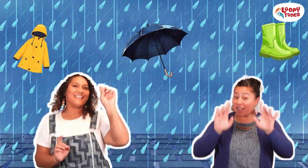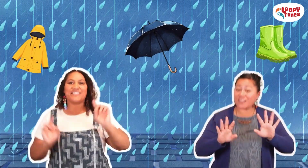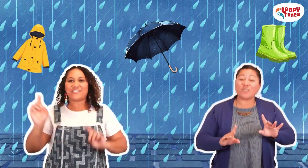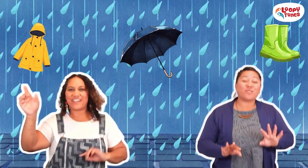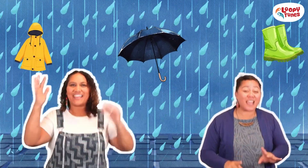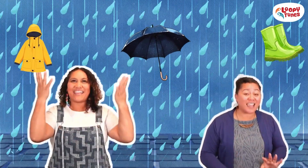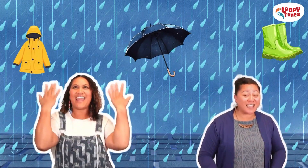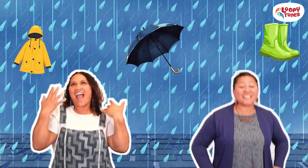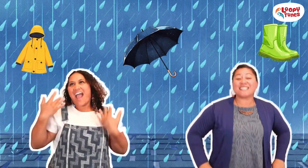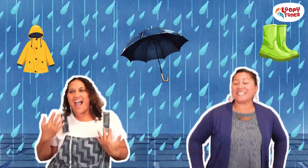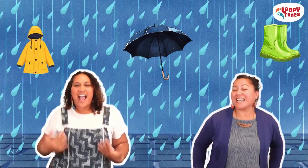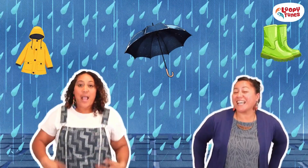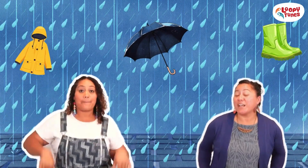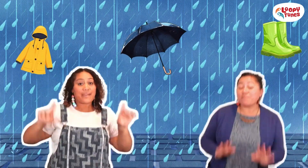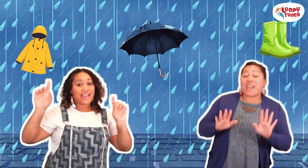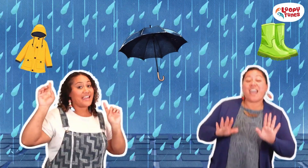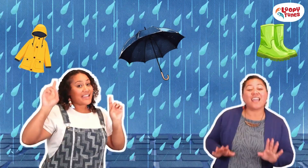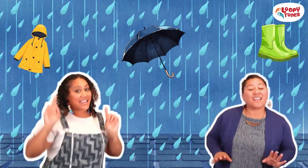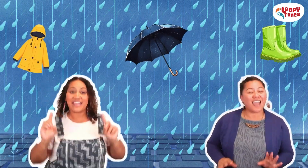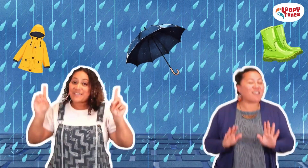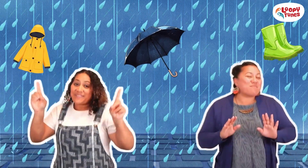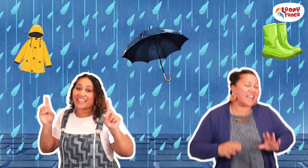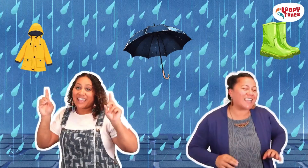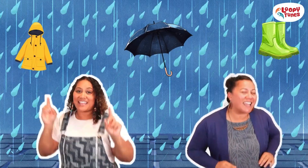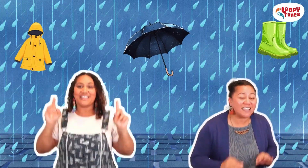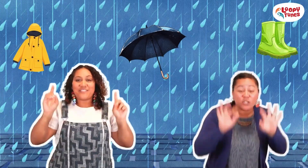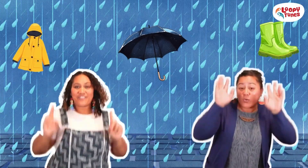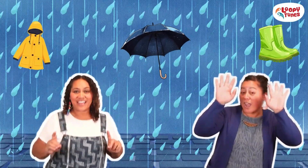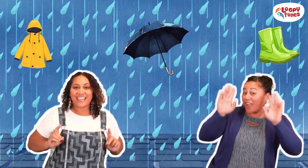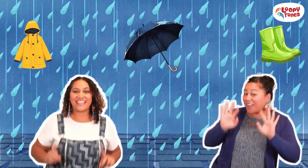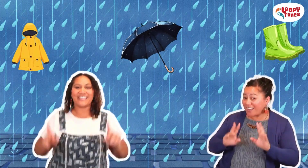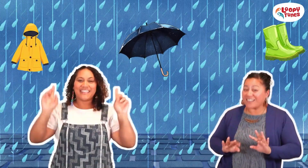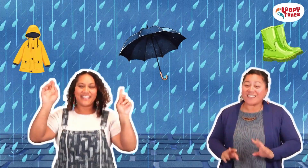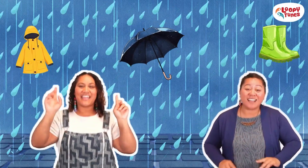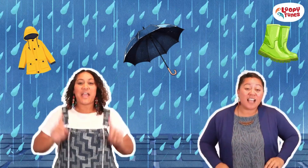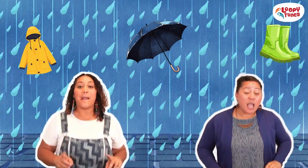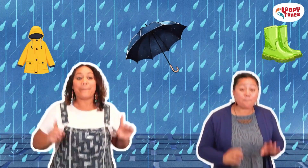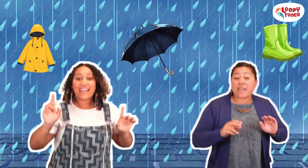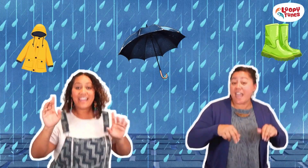Peck in the rain. Peck in the rain.